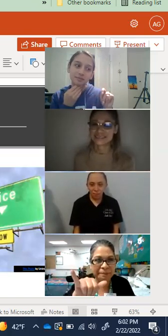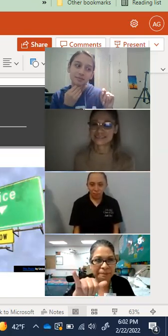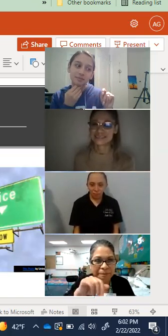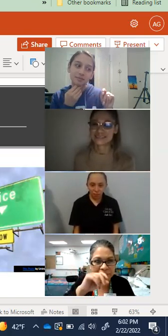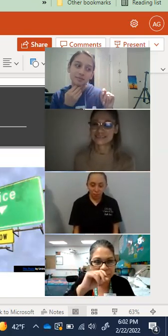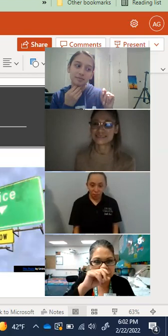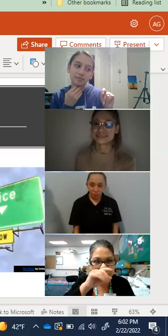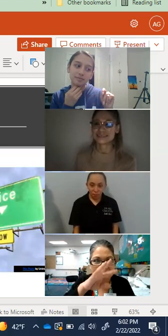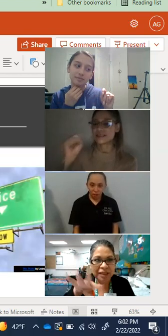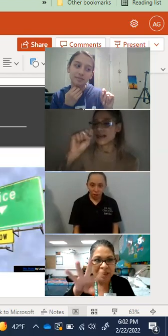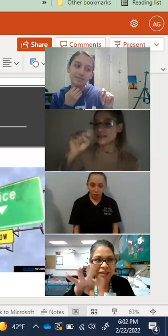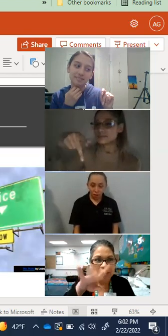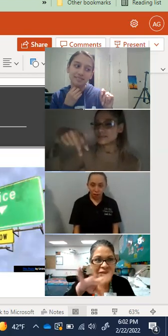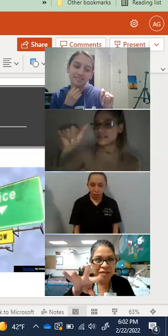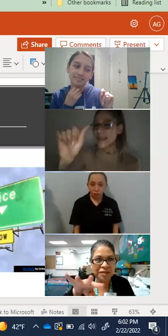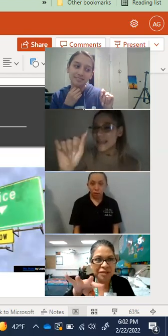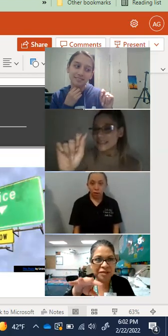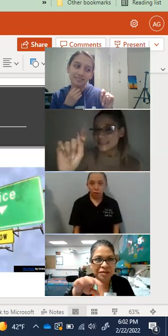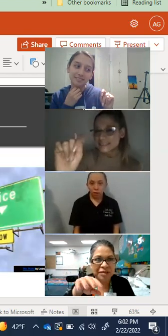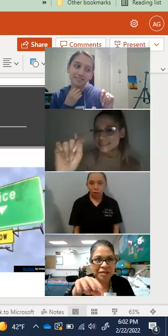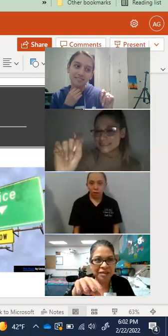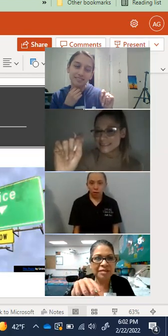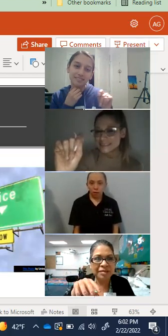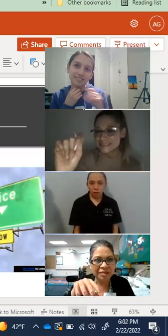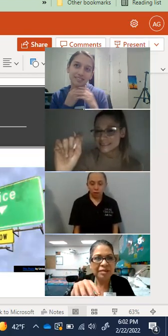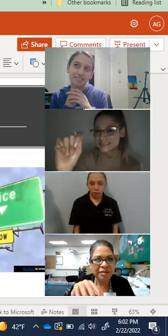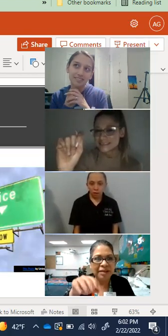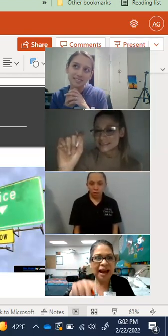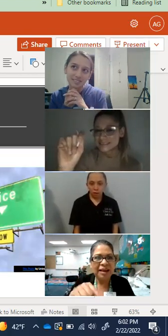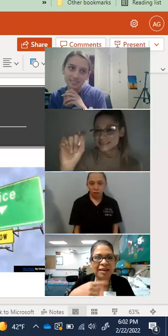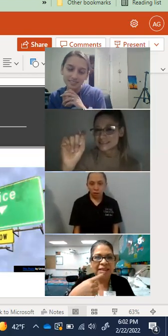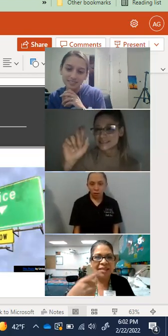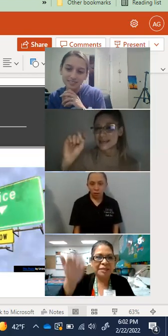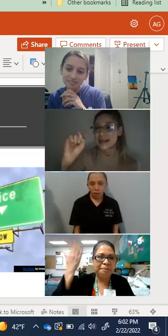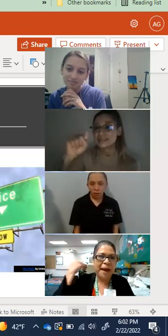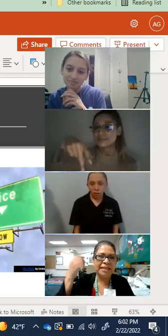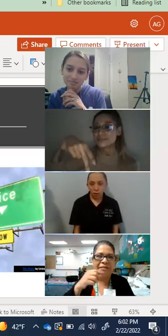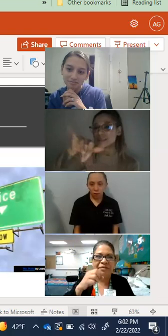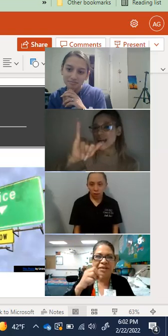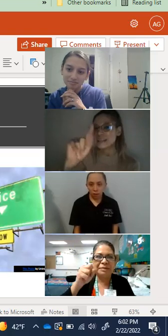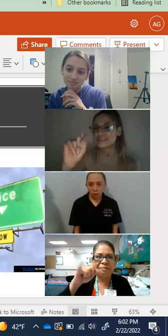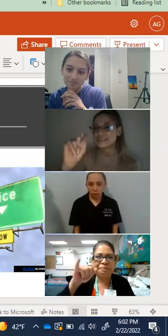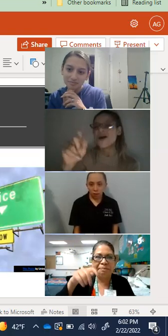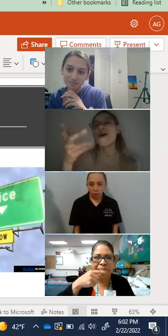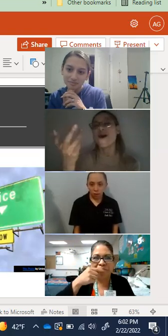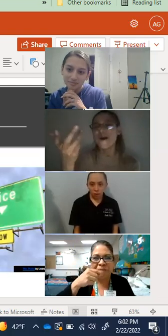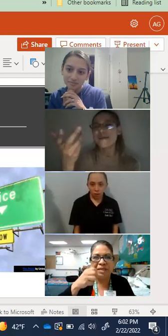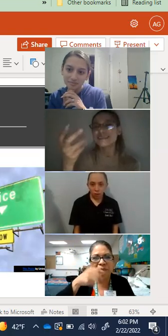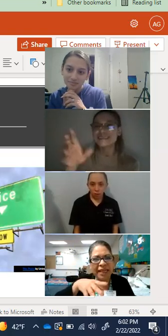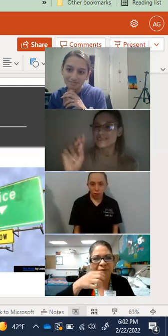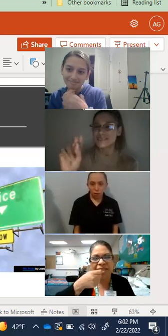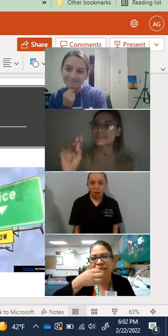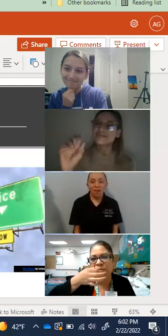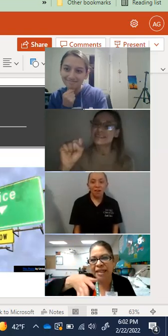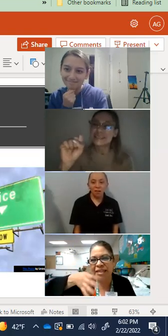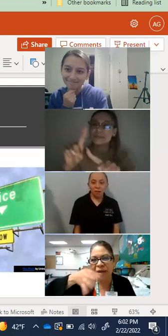tense- tiff or whatever. It's like an idiom word, I think. Yeah, it says past of